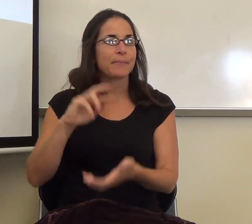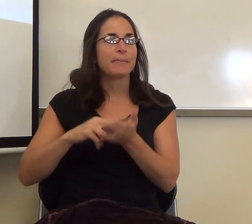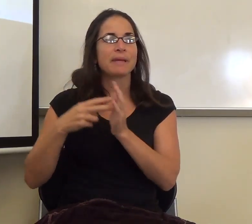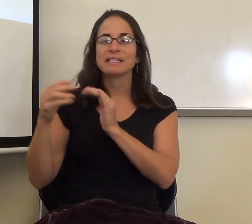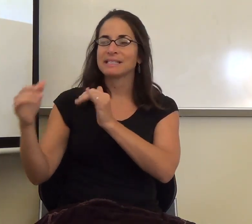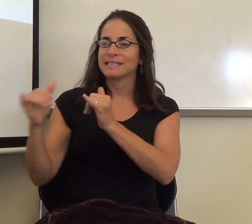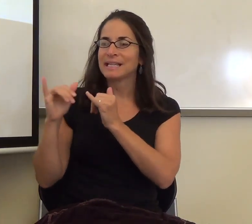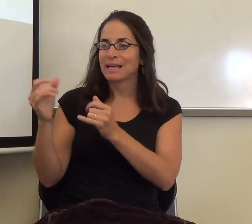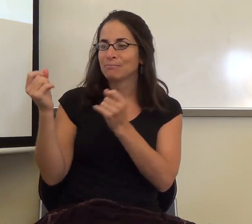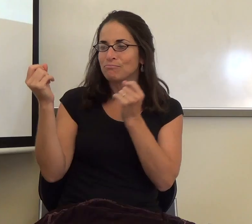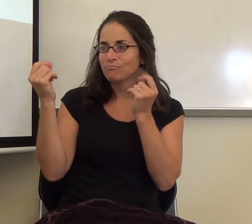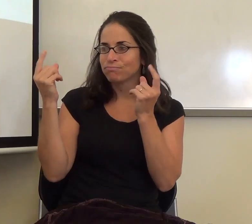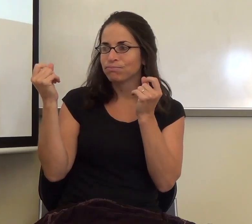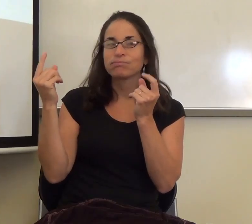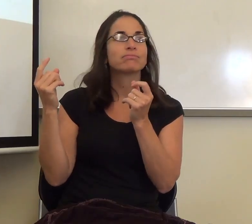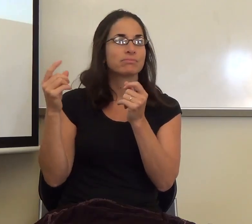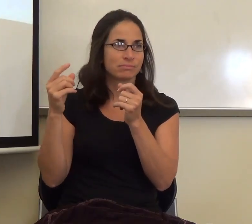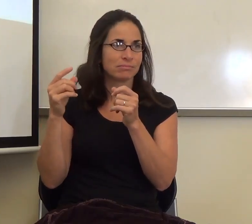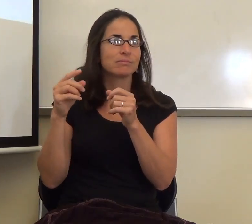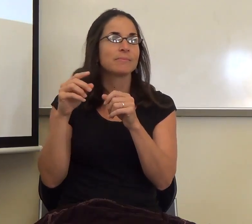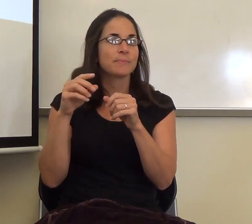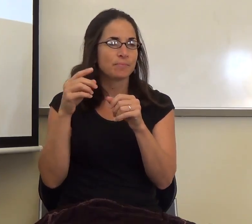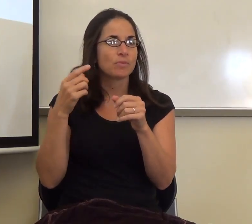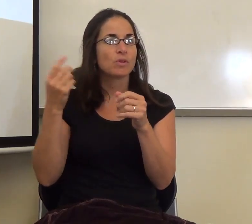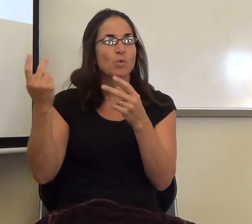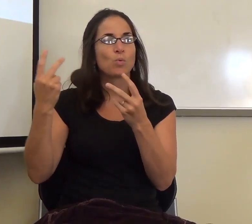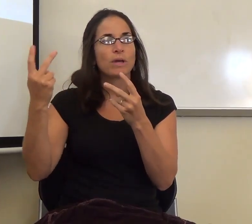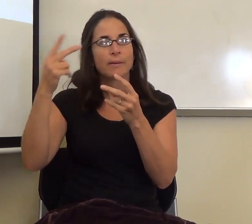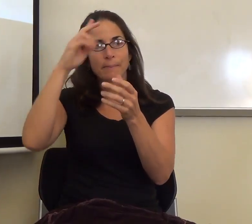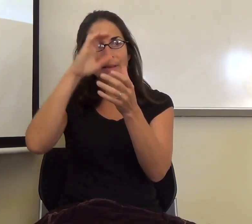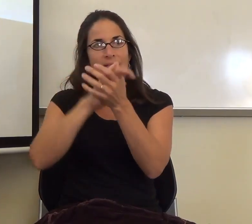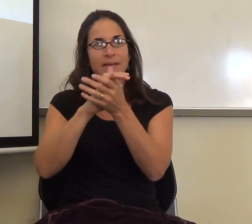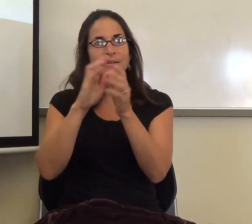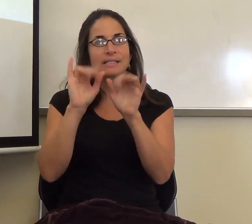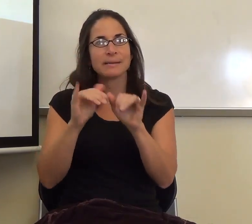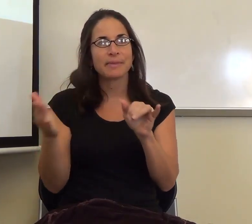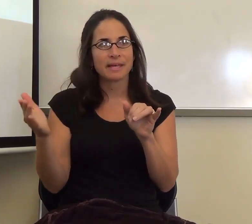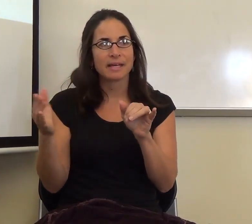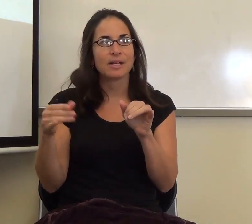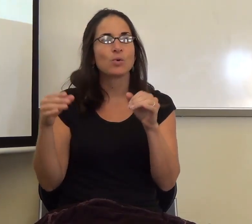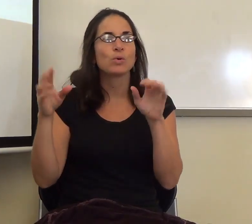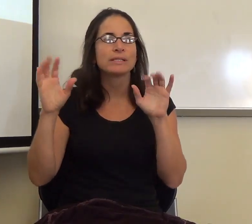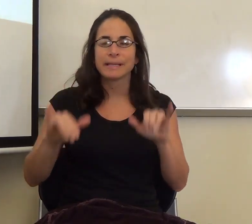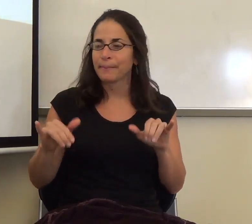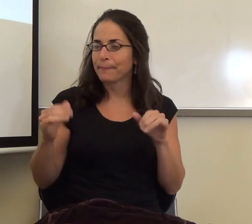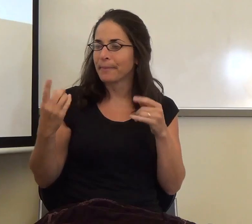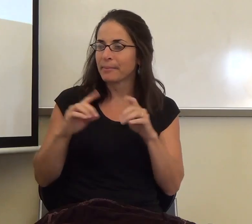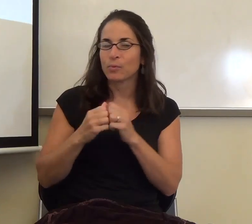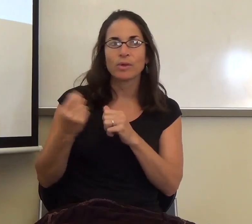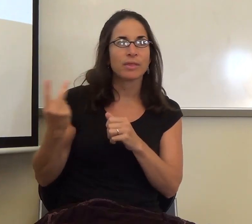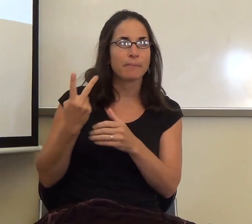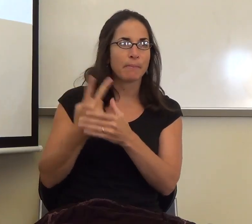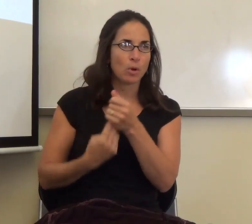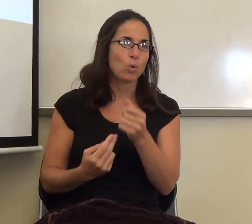Yeah, we're on common ground. We believe the same thing, or the same thing happens to us, okay? So